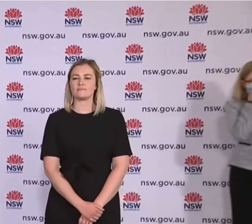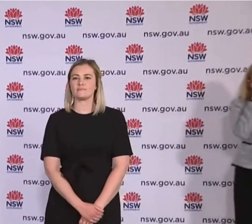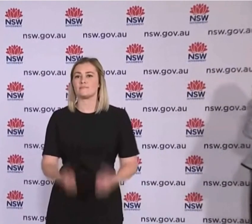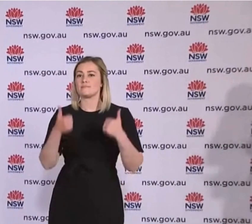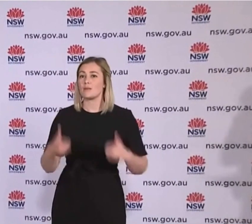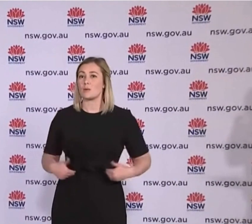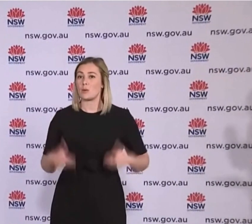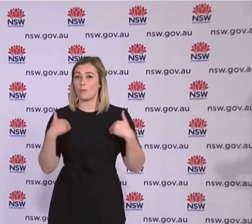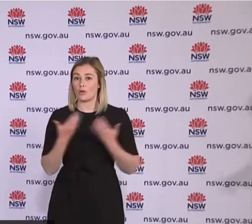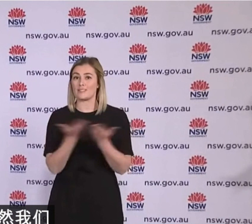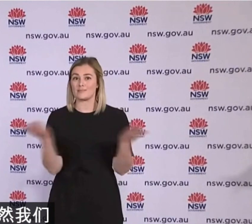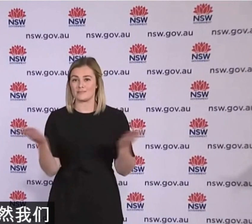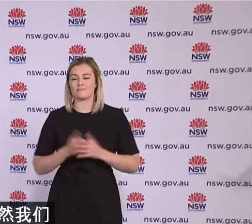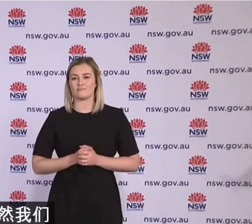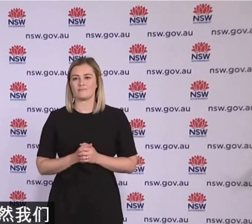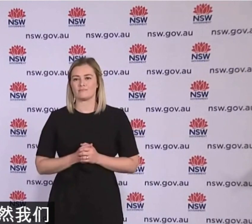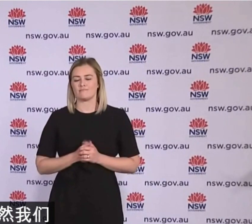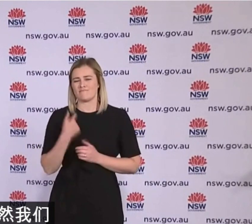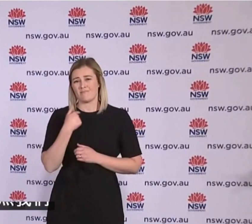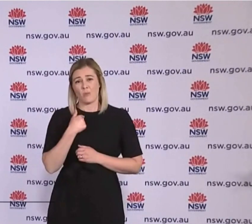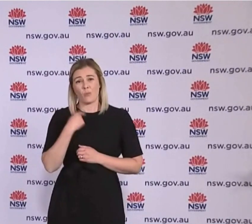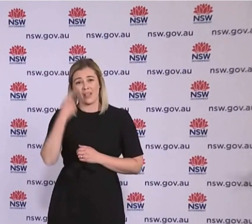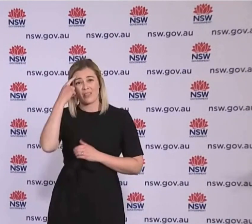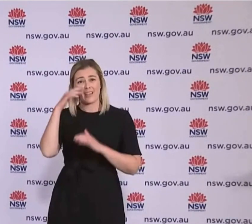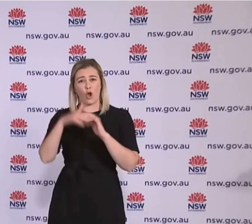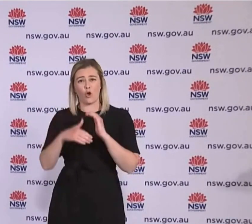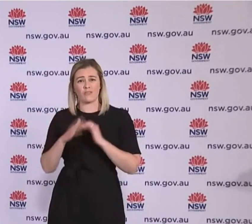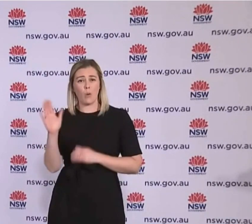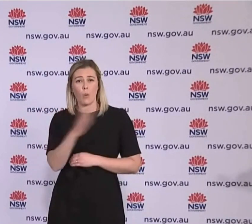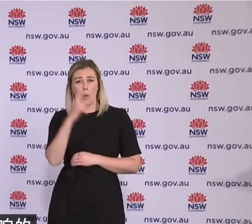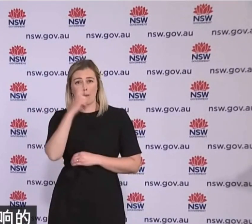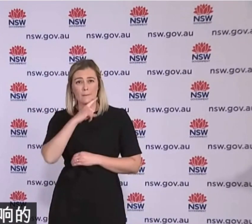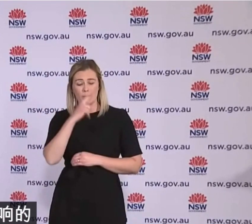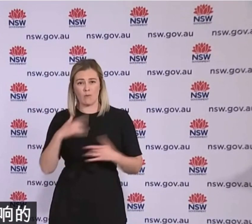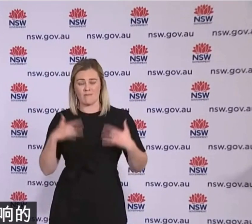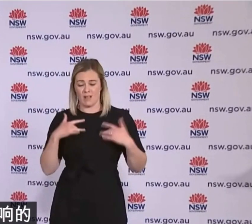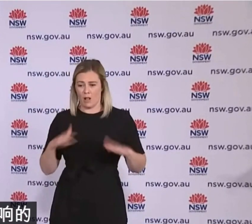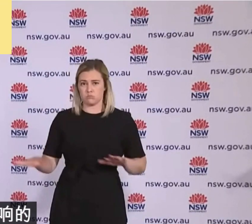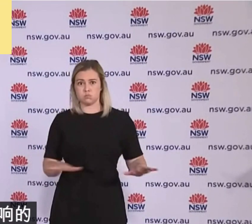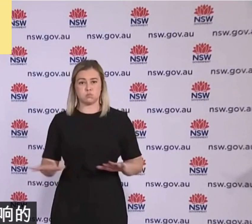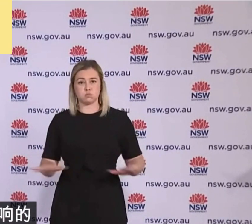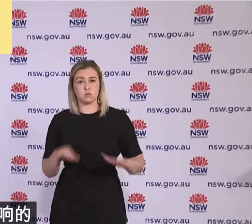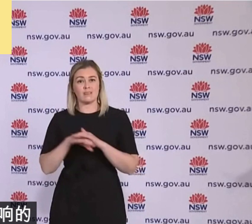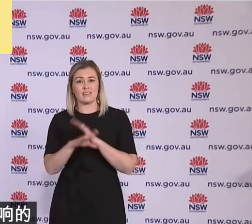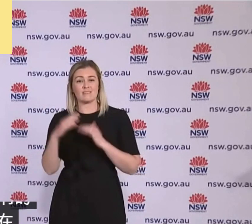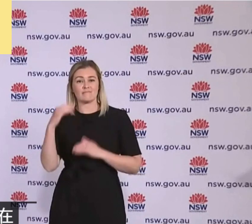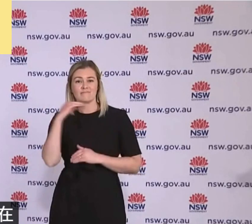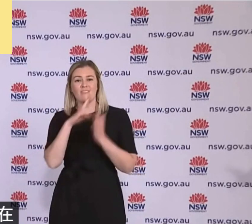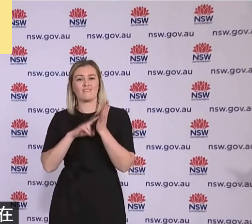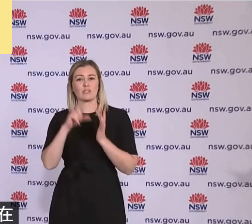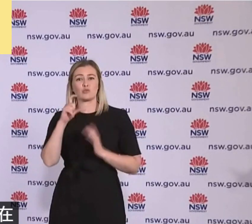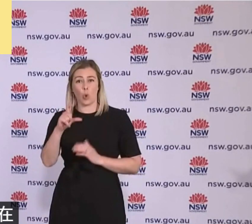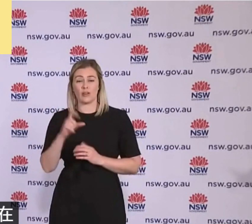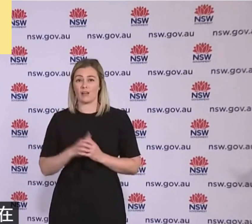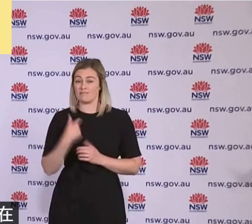Good morning, everybody. Obviously, our thoughts are with everybody who's been impacted by that earthquake in Victoria, and we know that people in New South